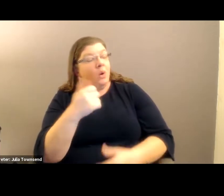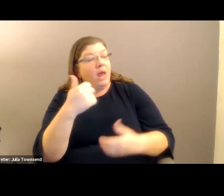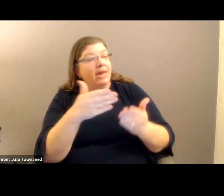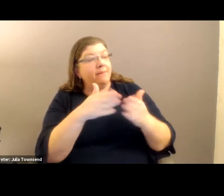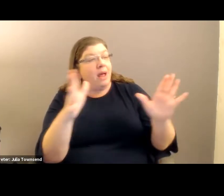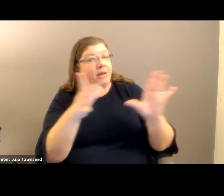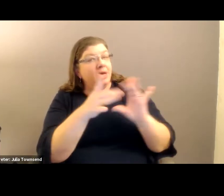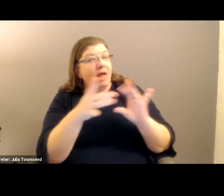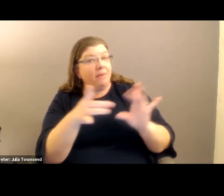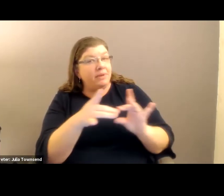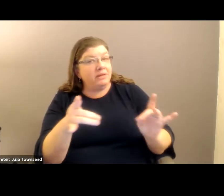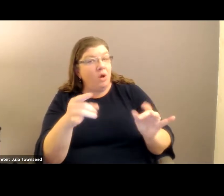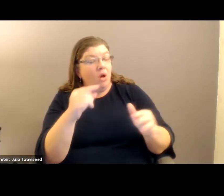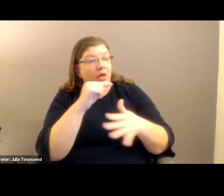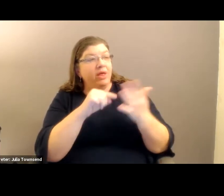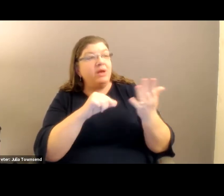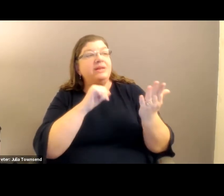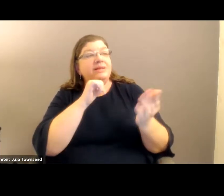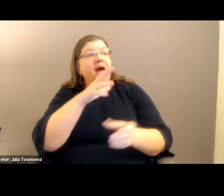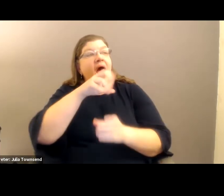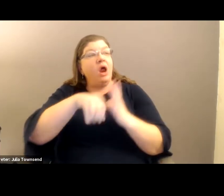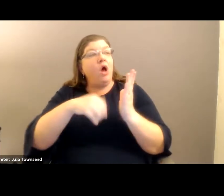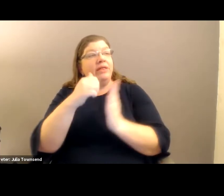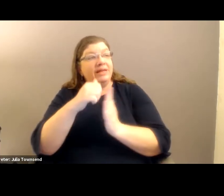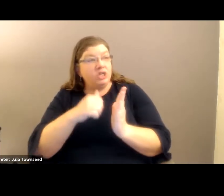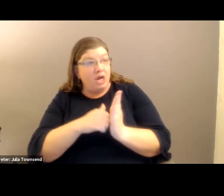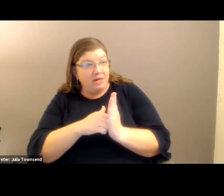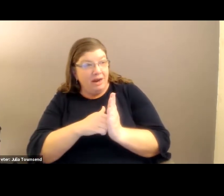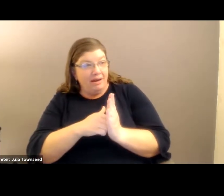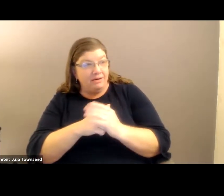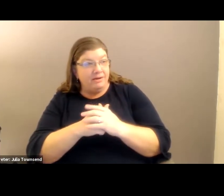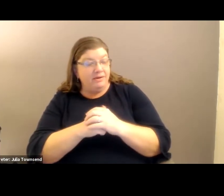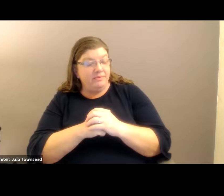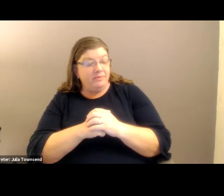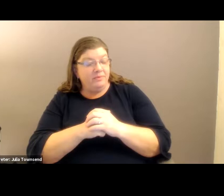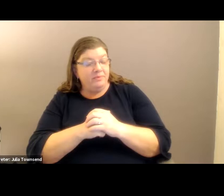comments addressing items that are not on the agenda?